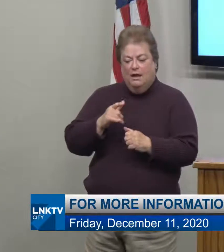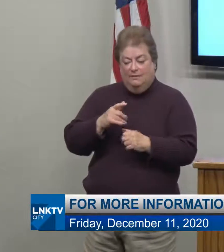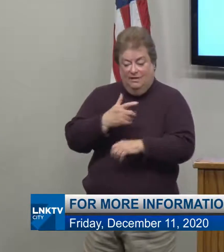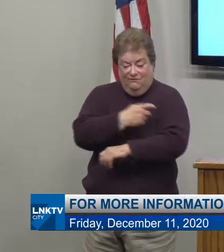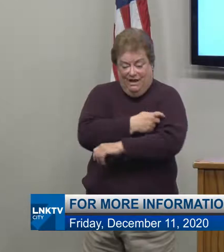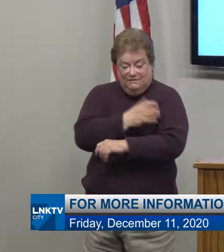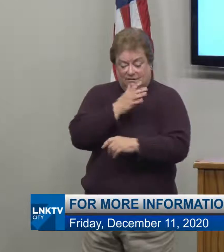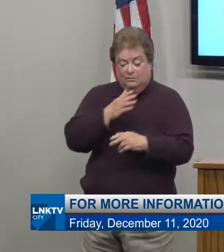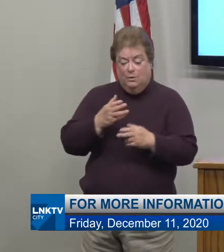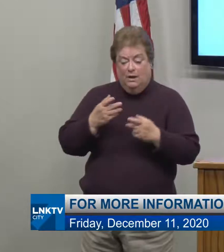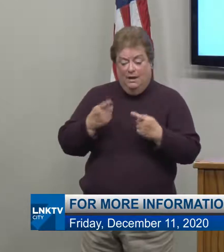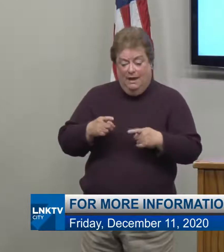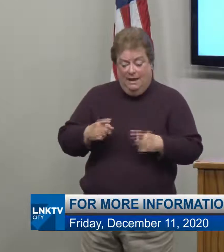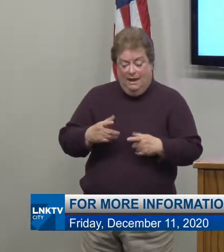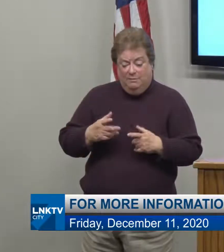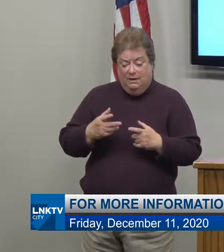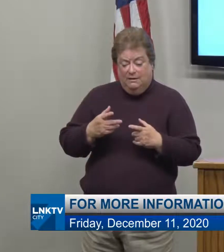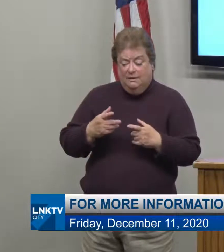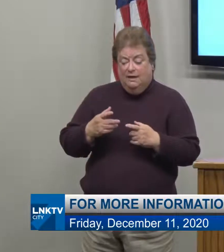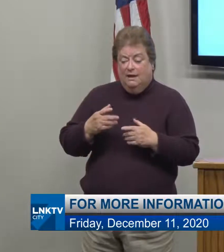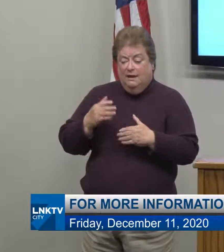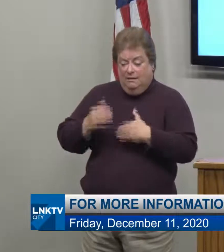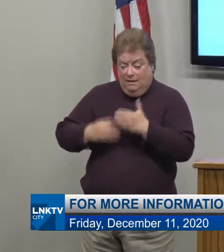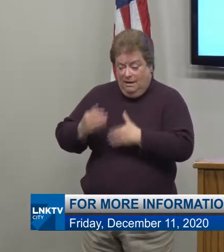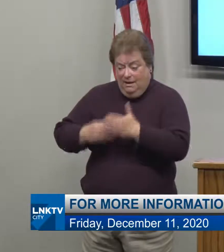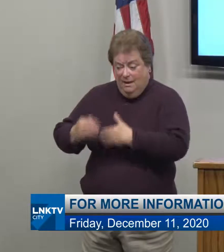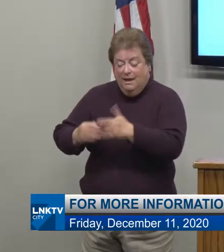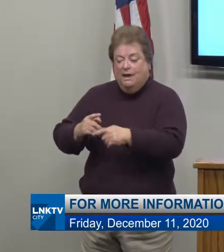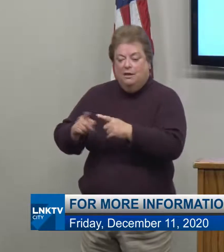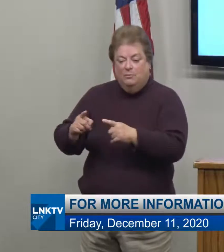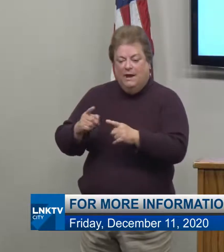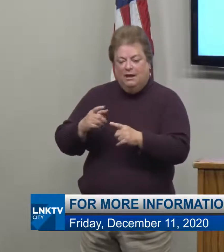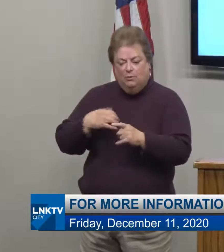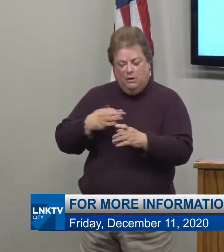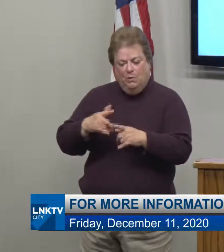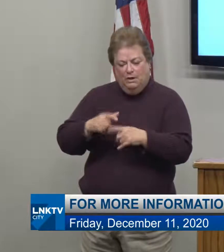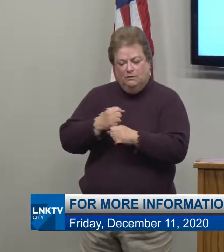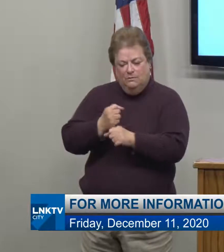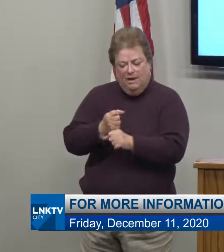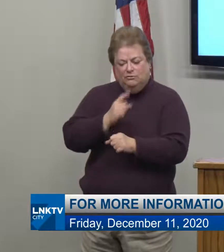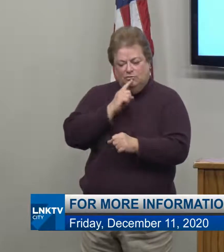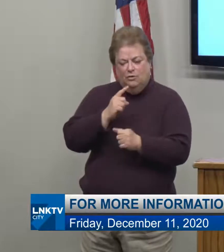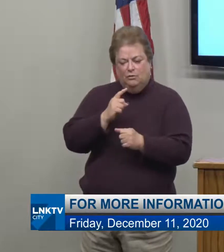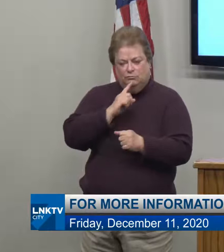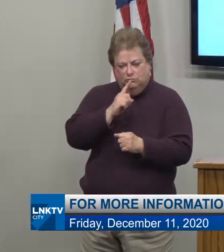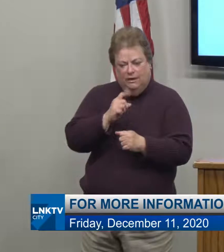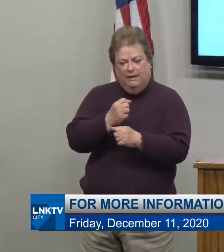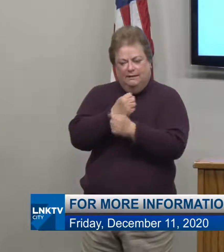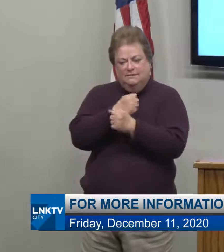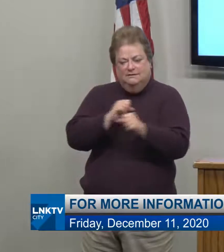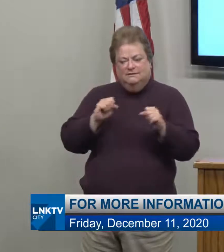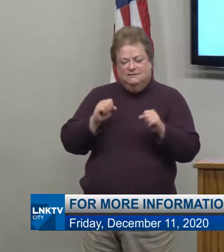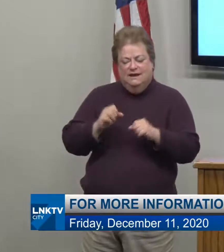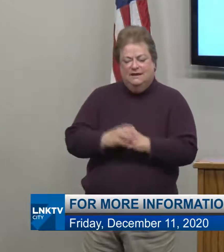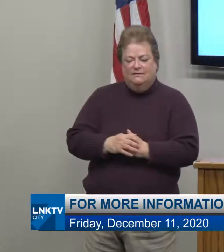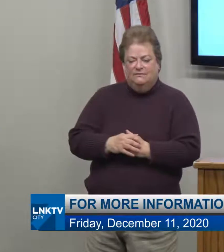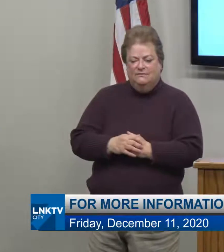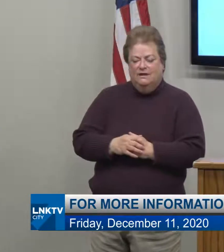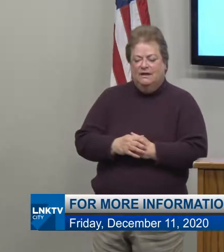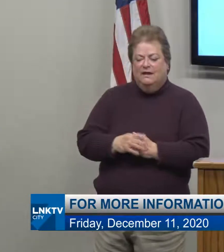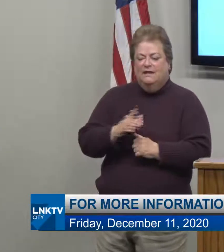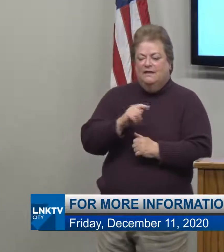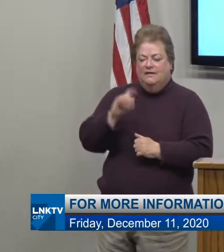no shortcuts were taken in the evaluation of the safety. Advancements in science, significant investment by the